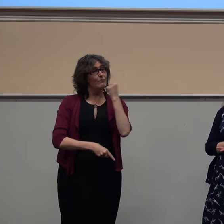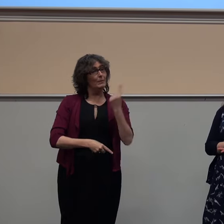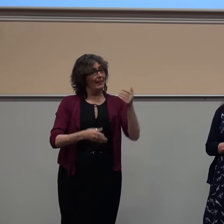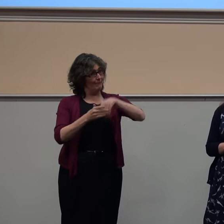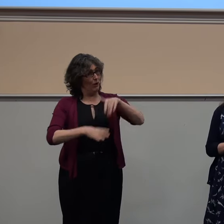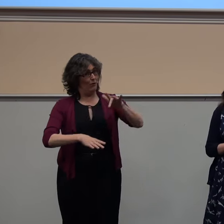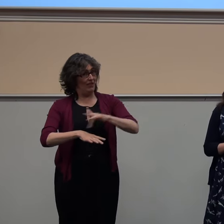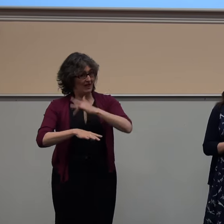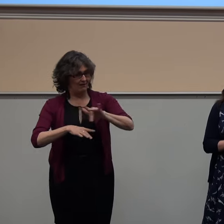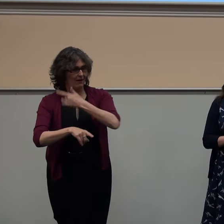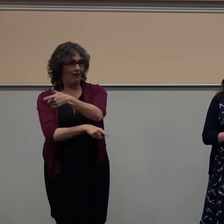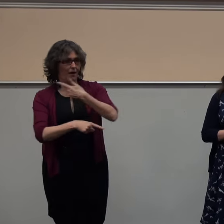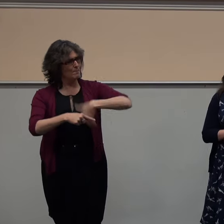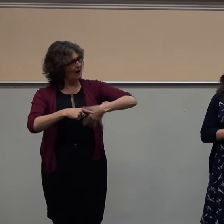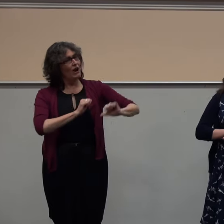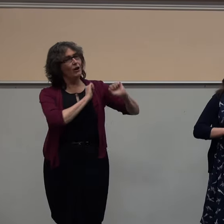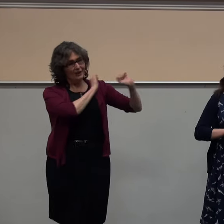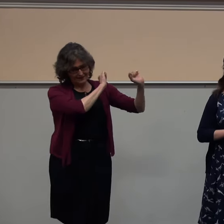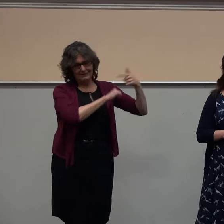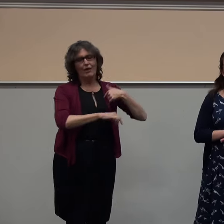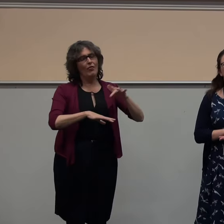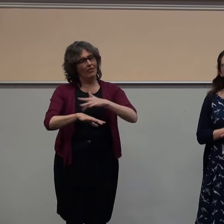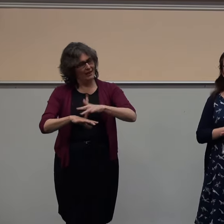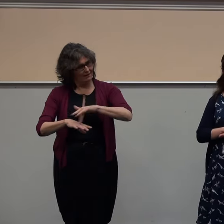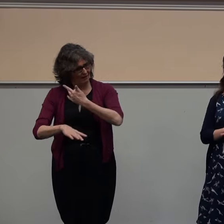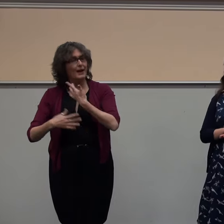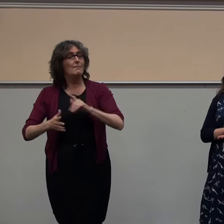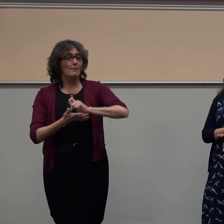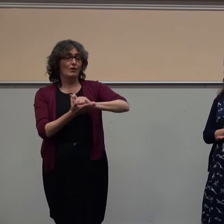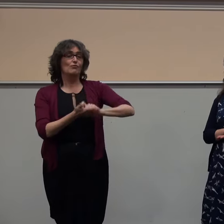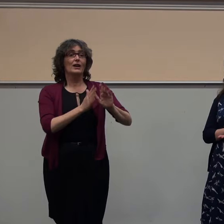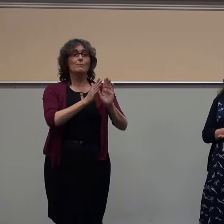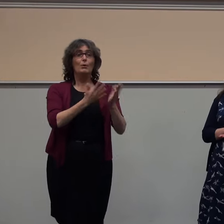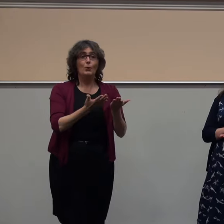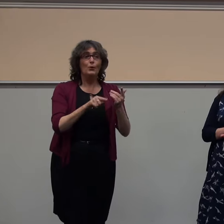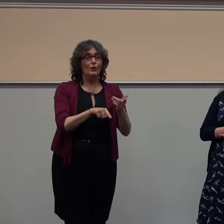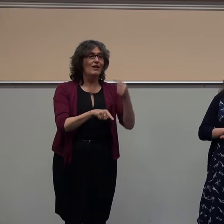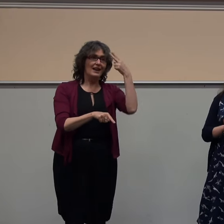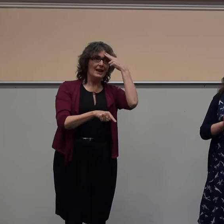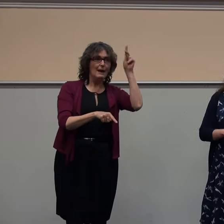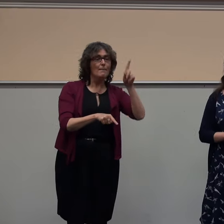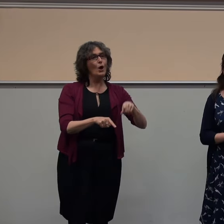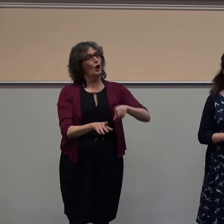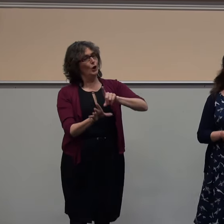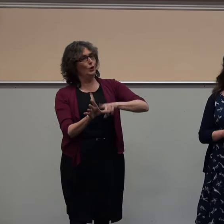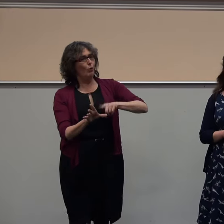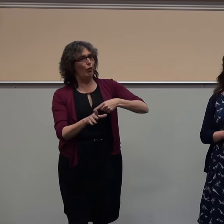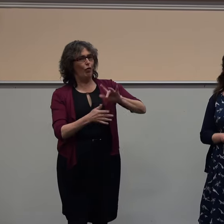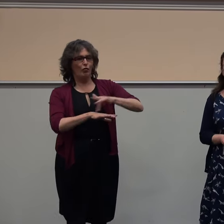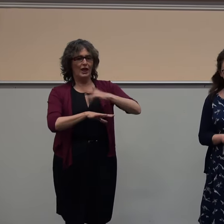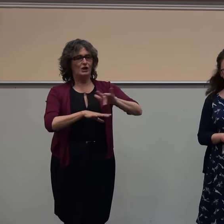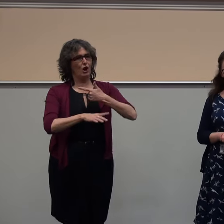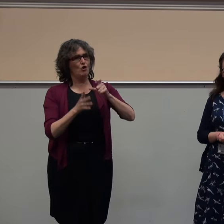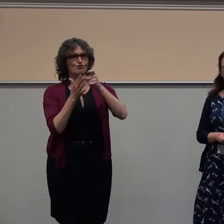practitioner as well, and has written a book called Youth Theatre Drama for Life, which is very well